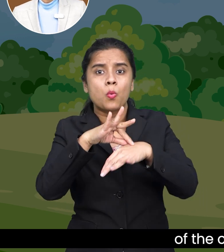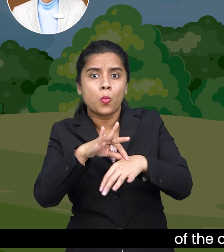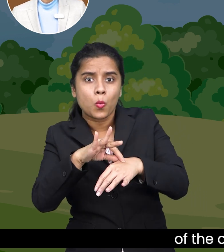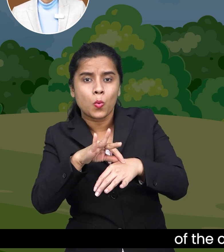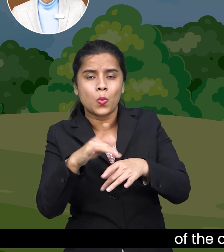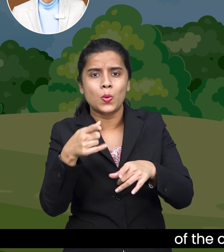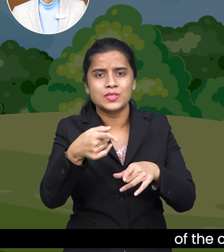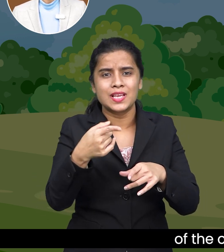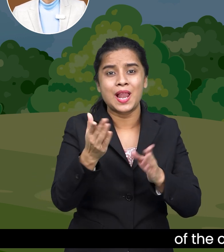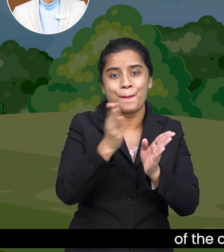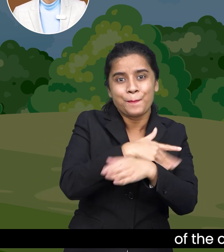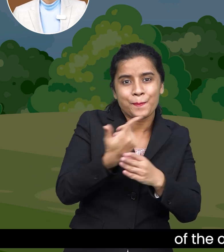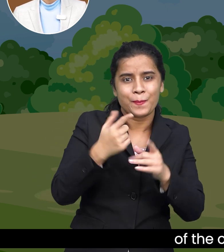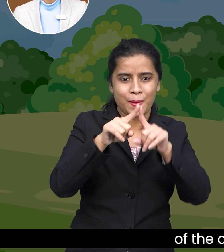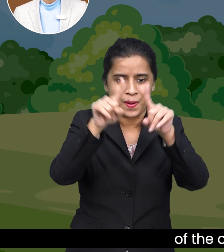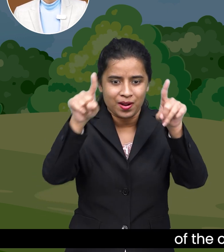paper.